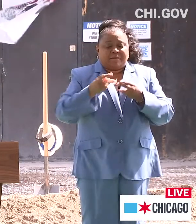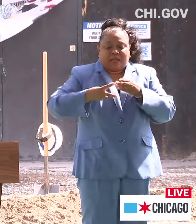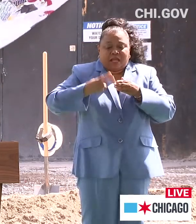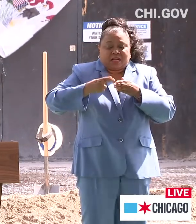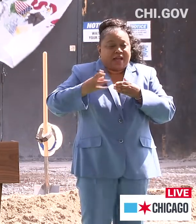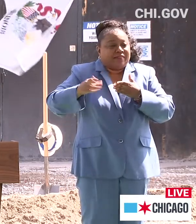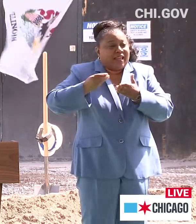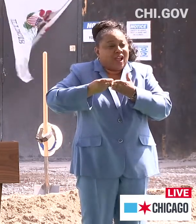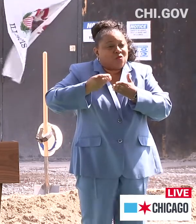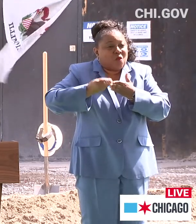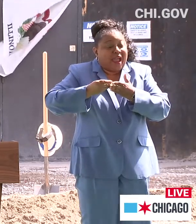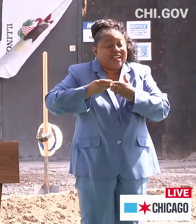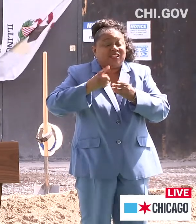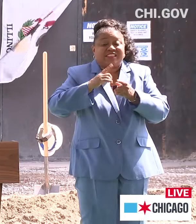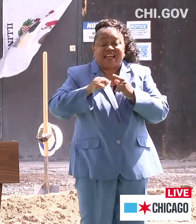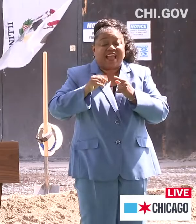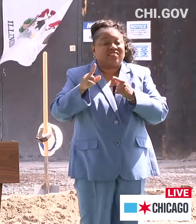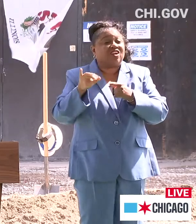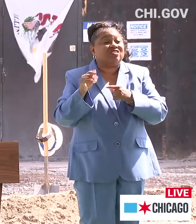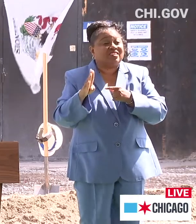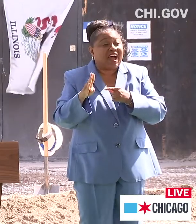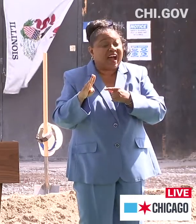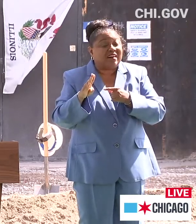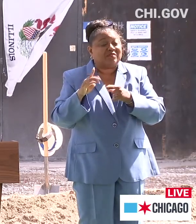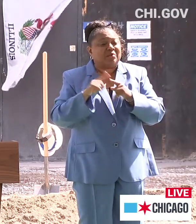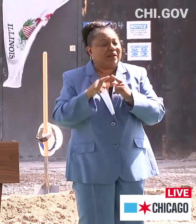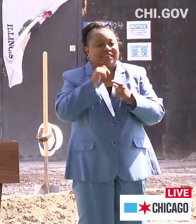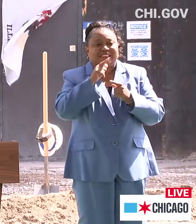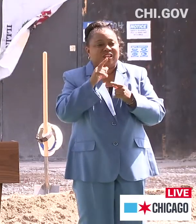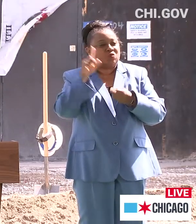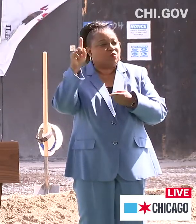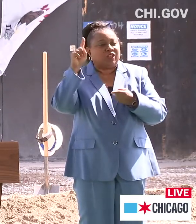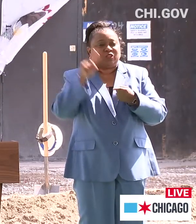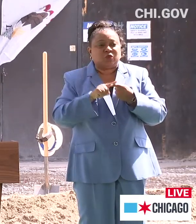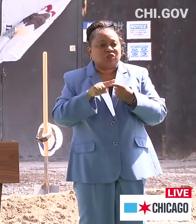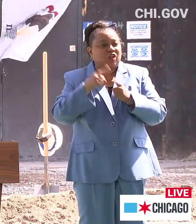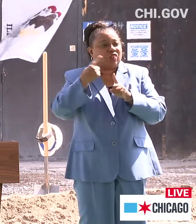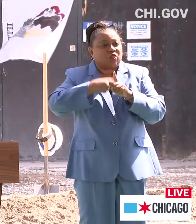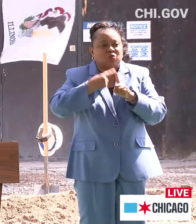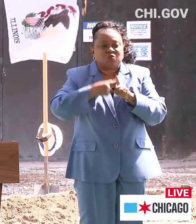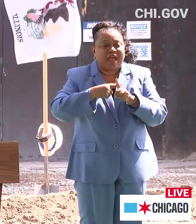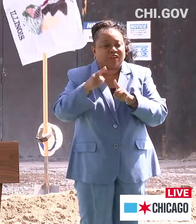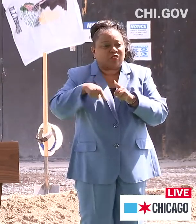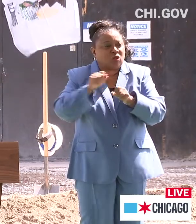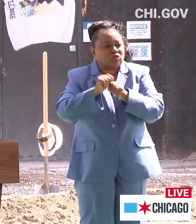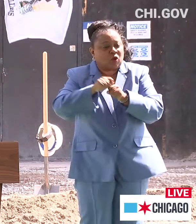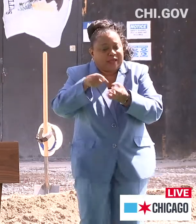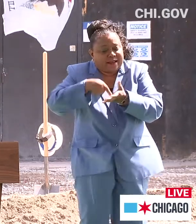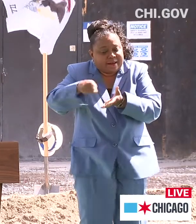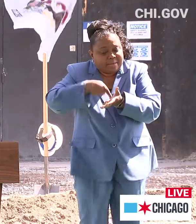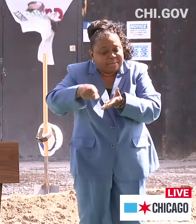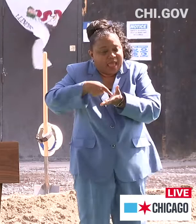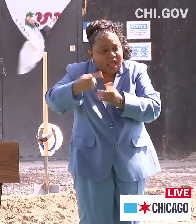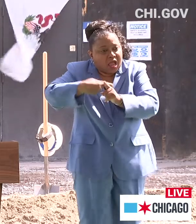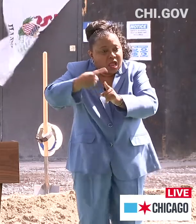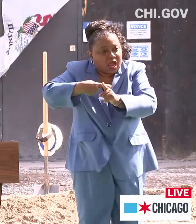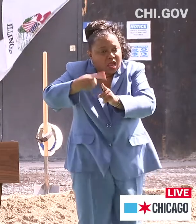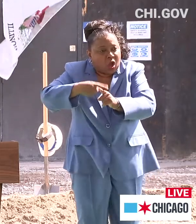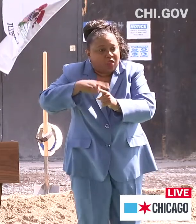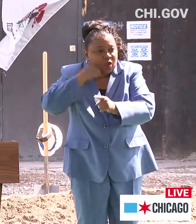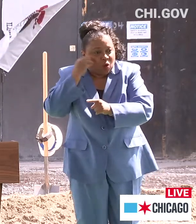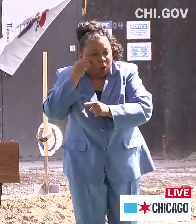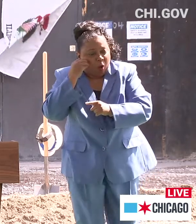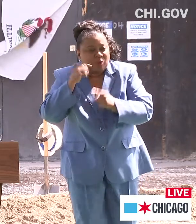their wages and their jobs, but didn't reduce the rent that those workers had to pay on those company